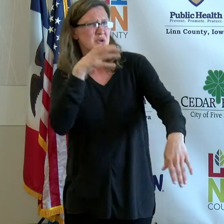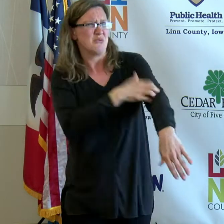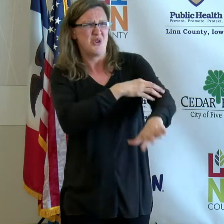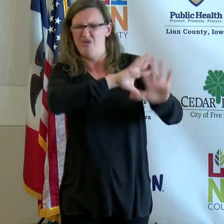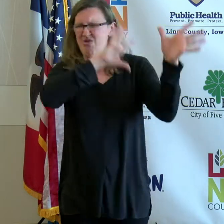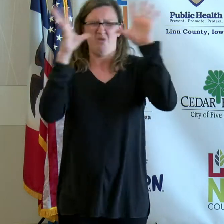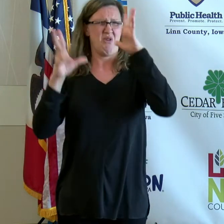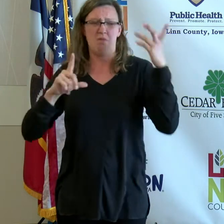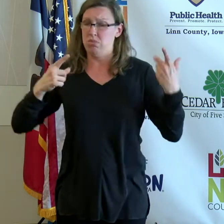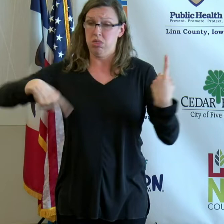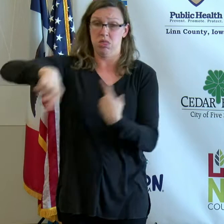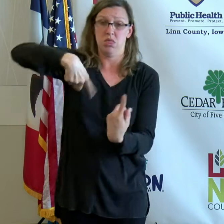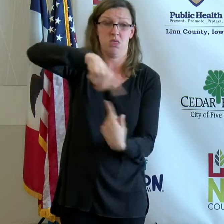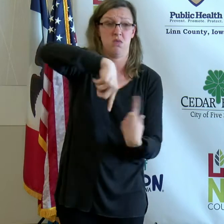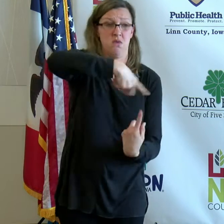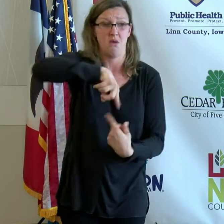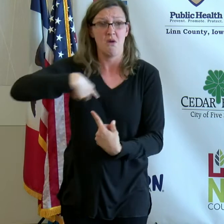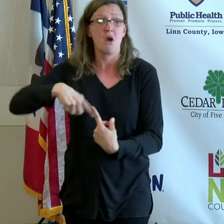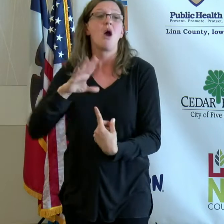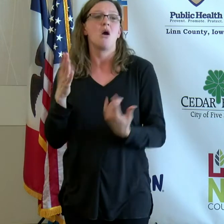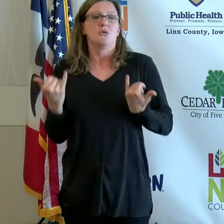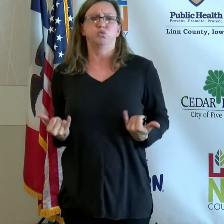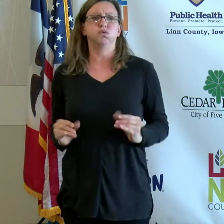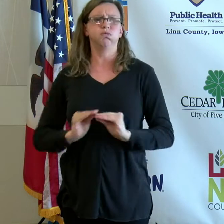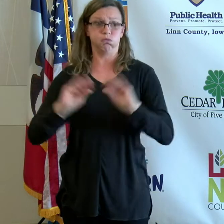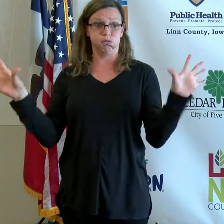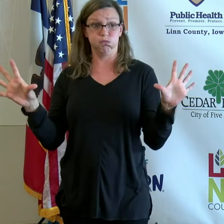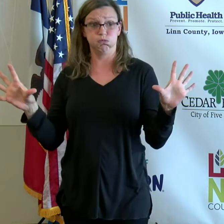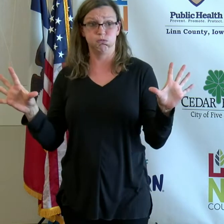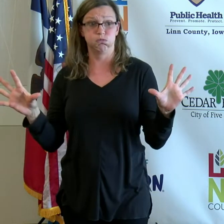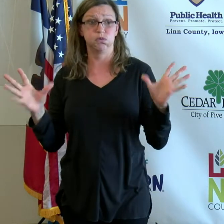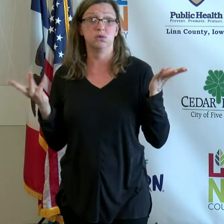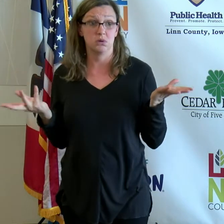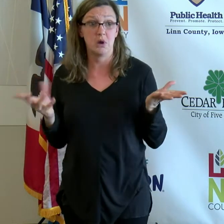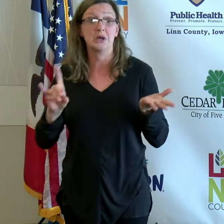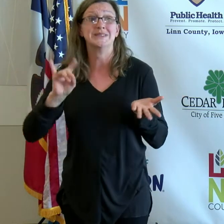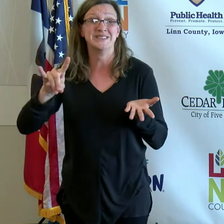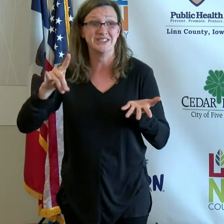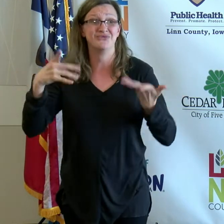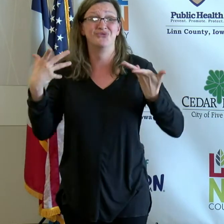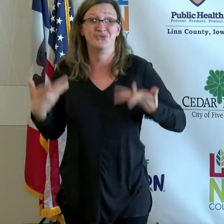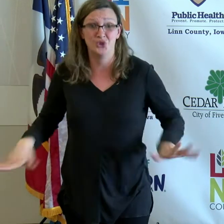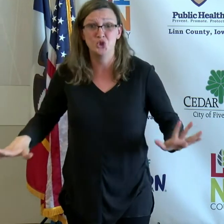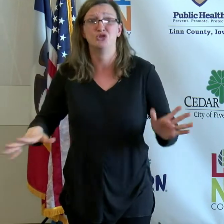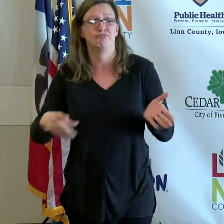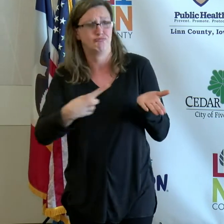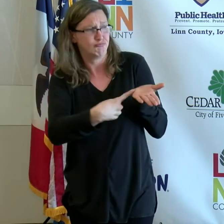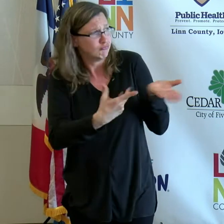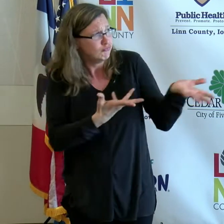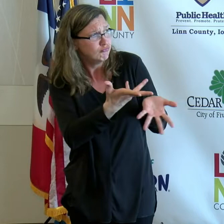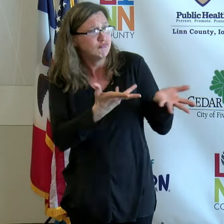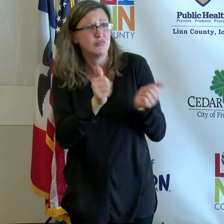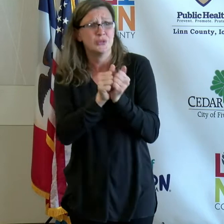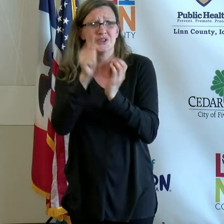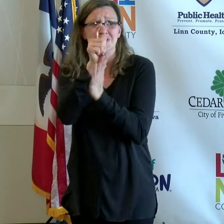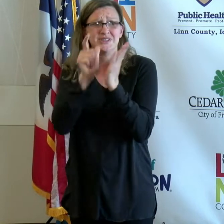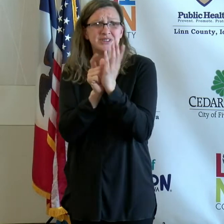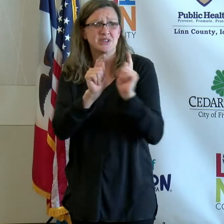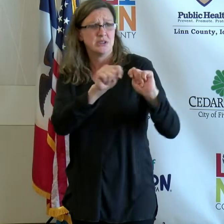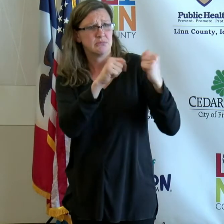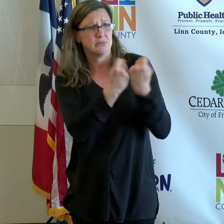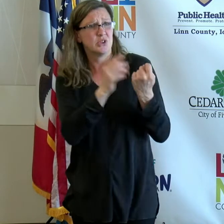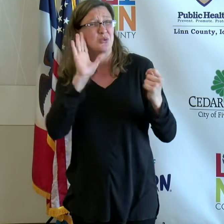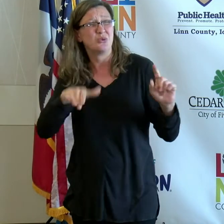I did that. We did look at that and talk about that with our legal team because, as we all know, Cedar Rapids, Linn County